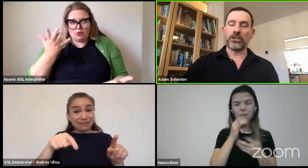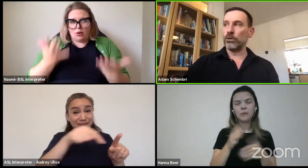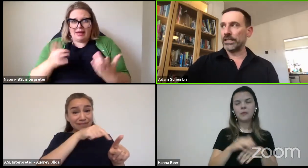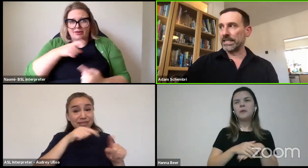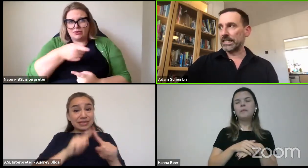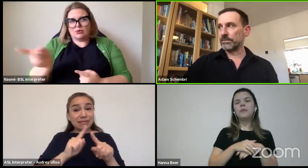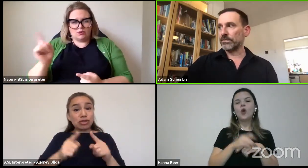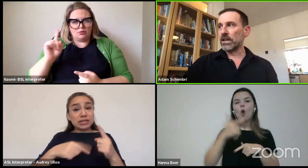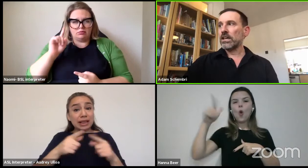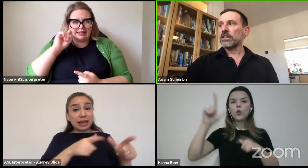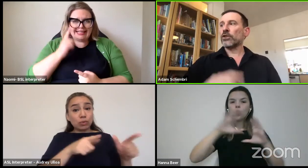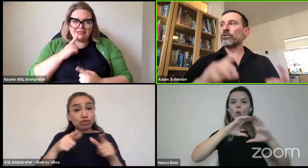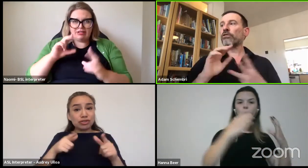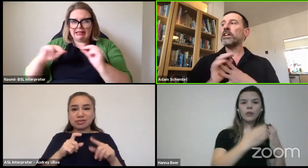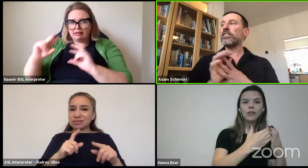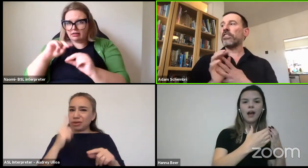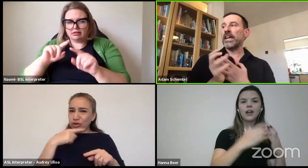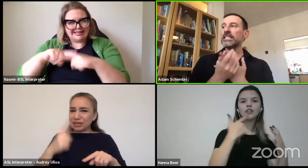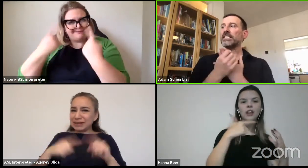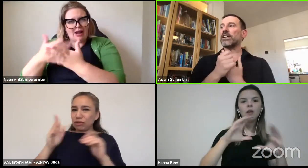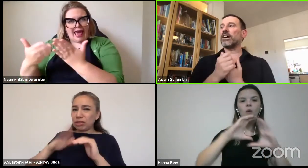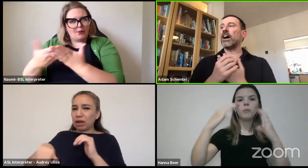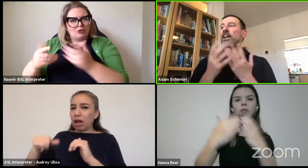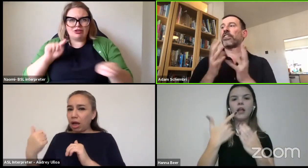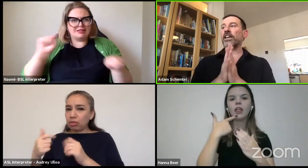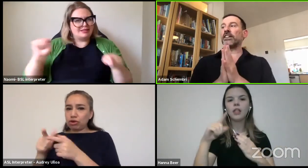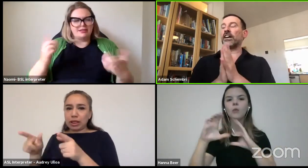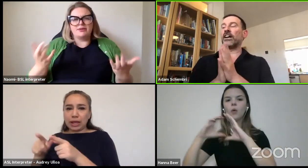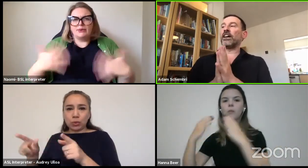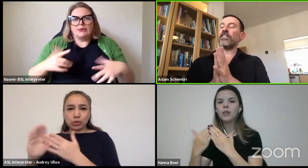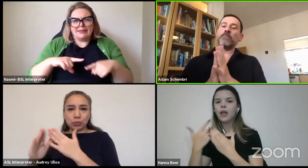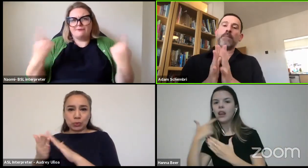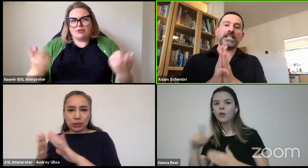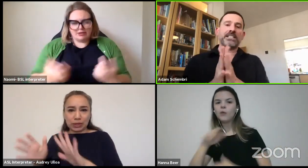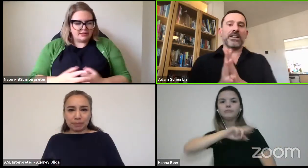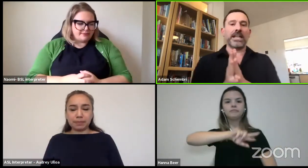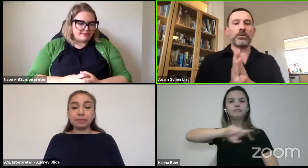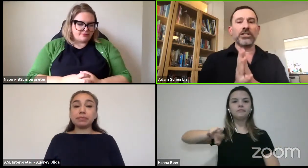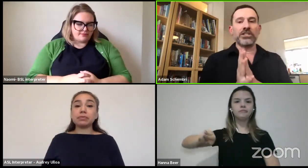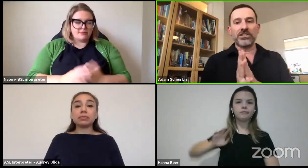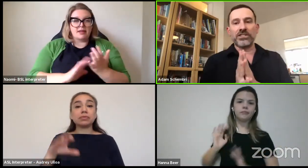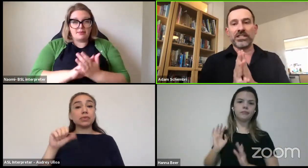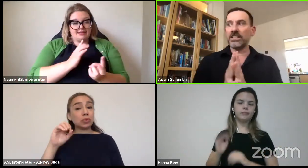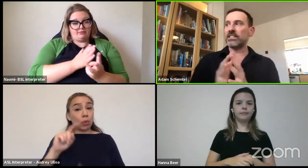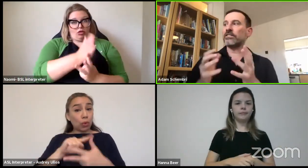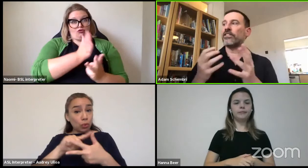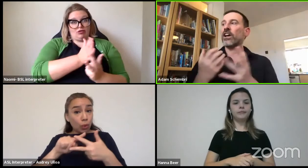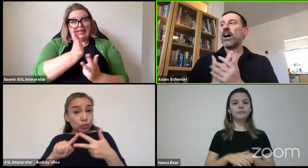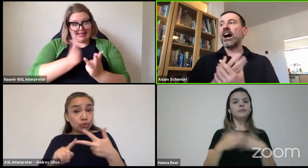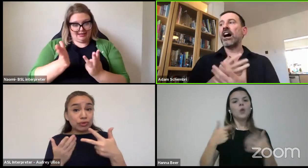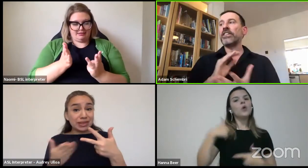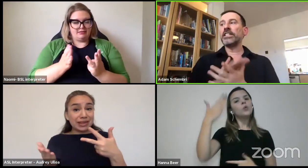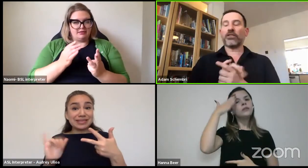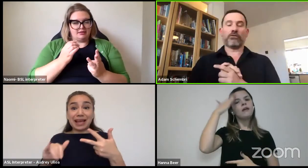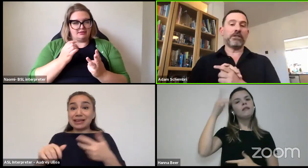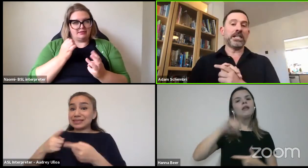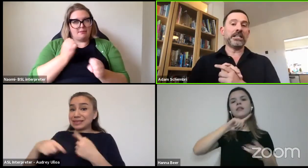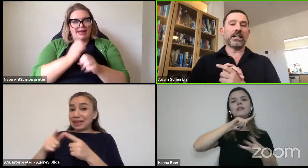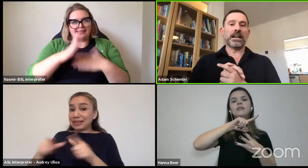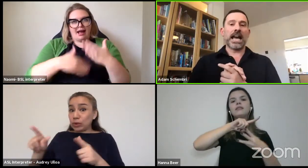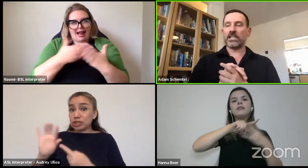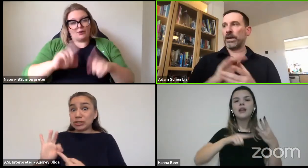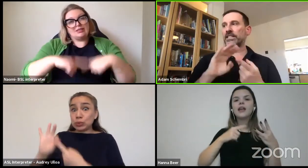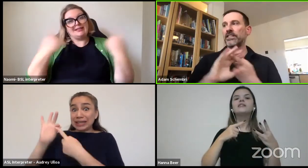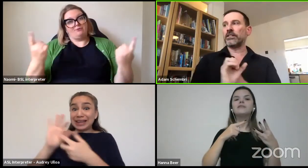language communities. So the three things I think that make sign languages distinctive are these